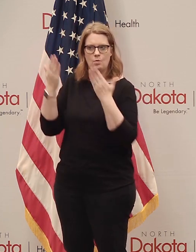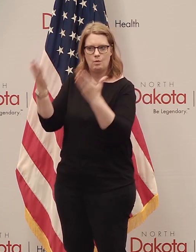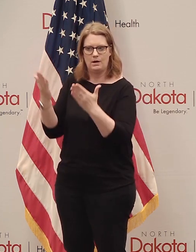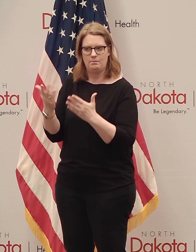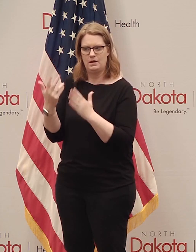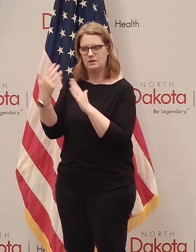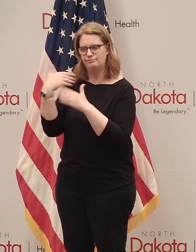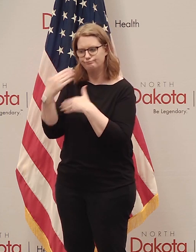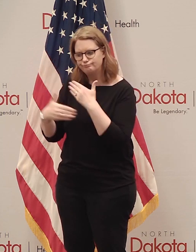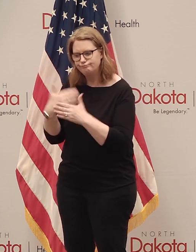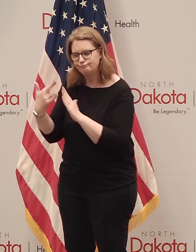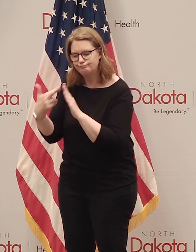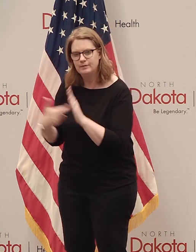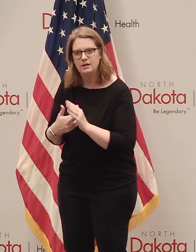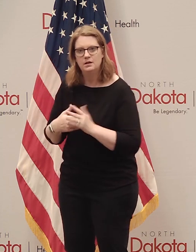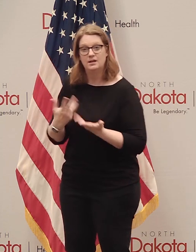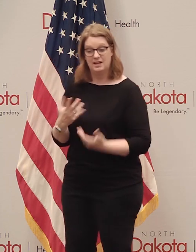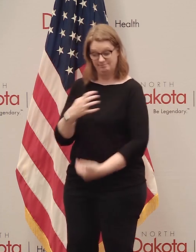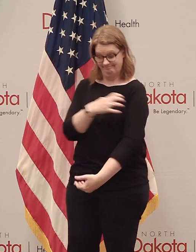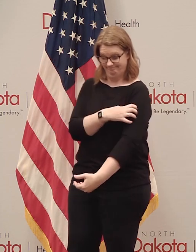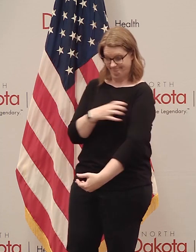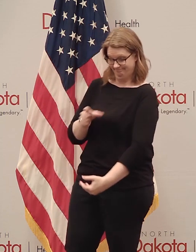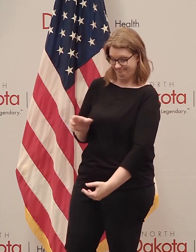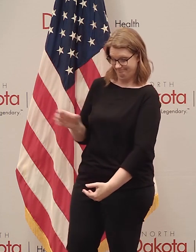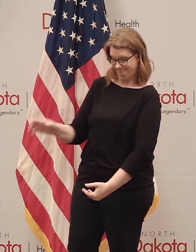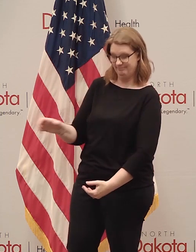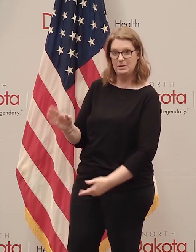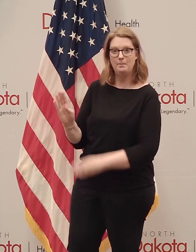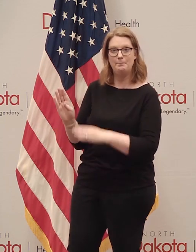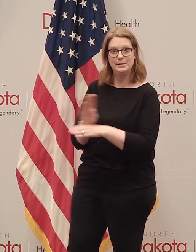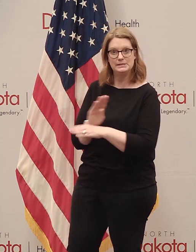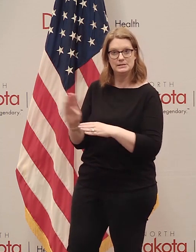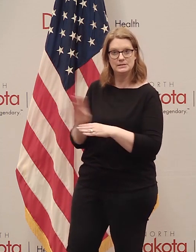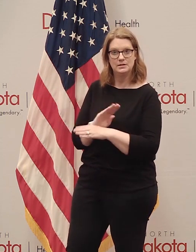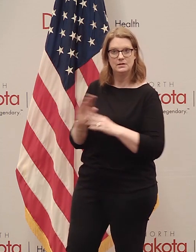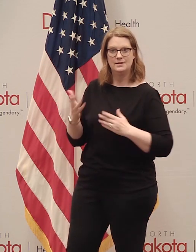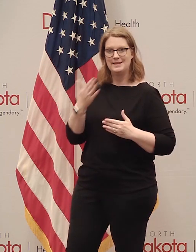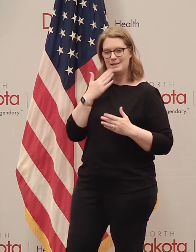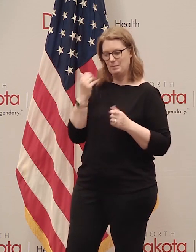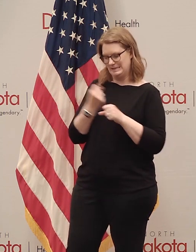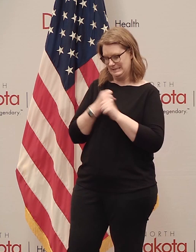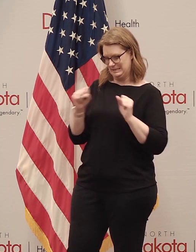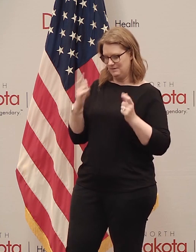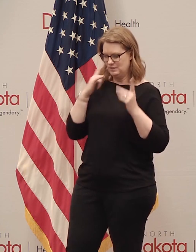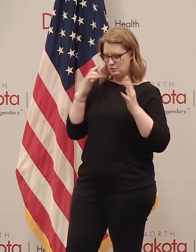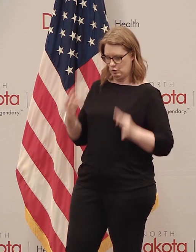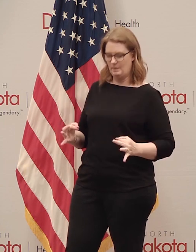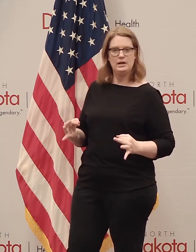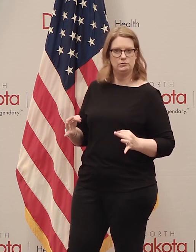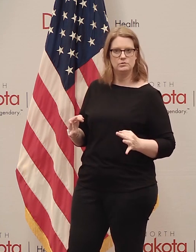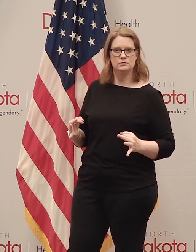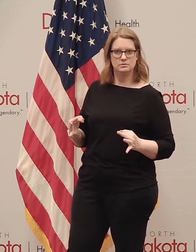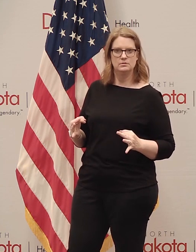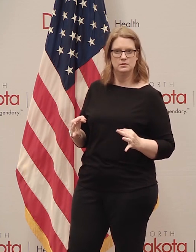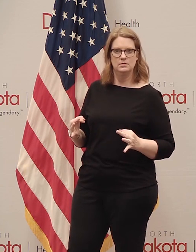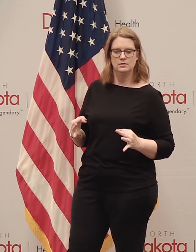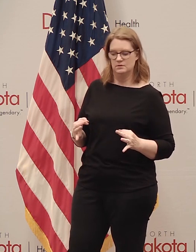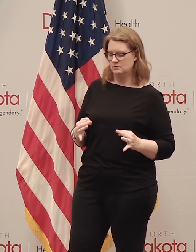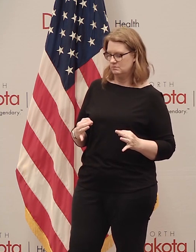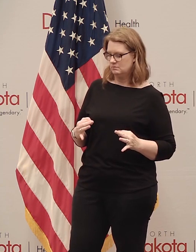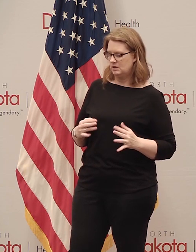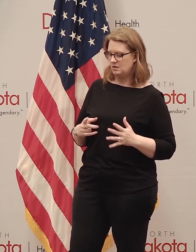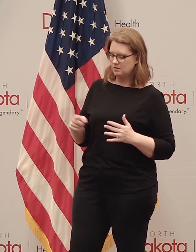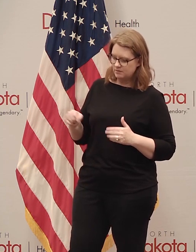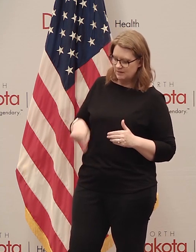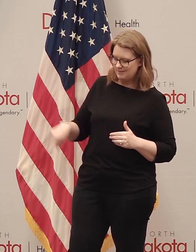also empowers businesses to make the best and safest determination of what they need to do based on their own